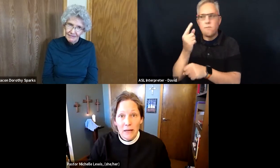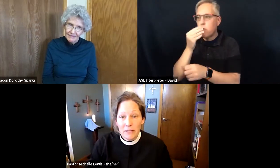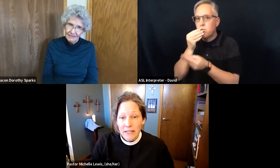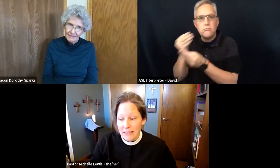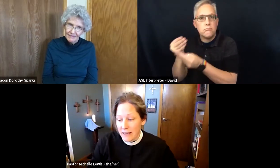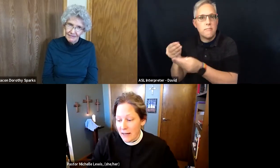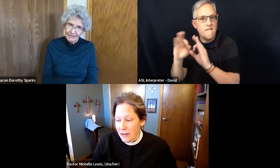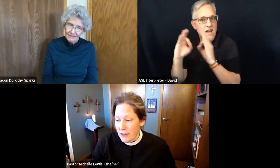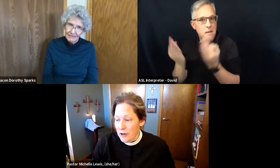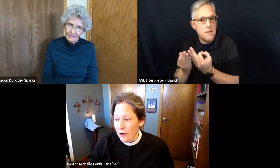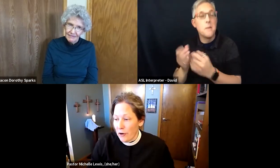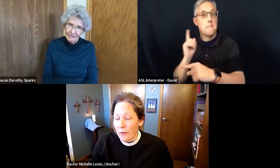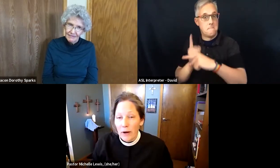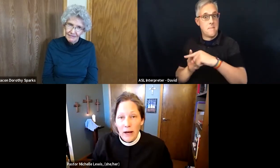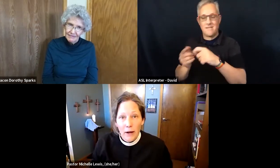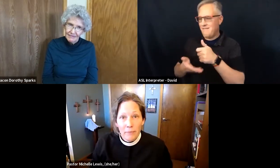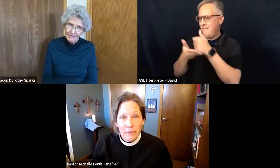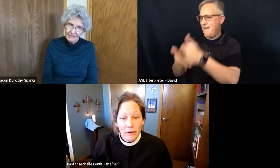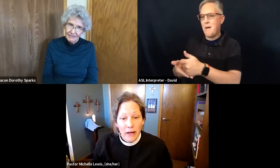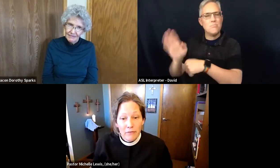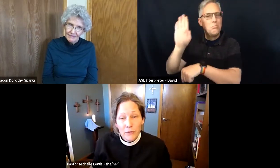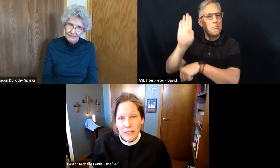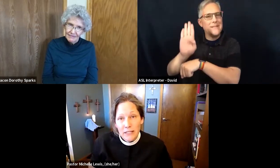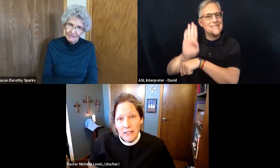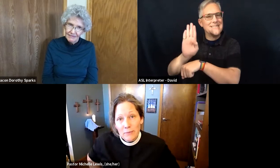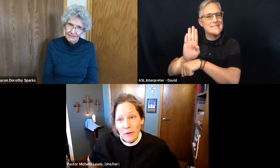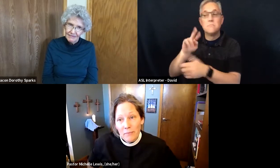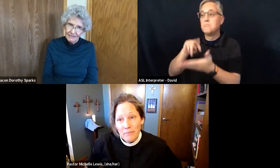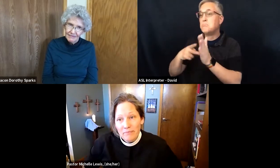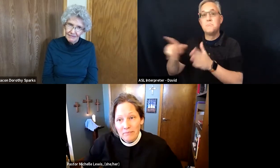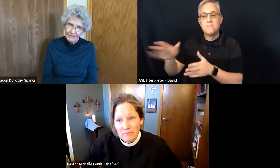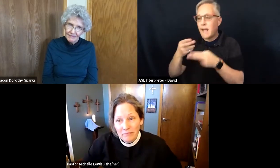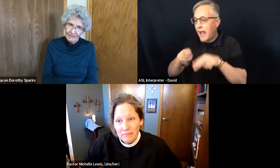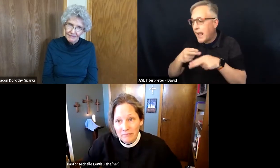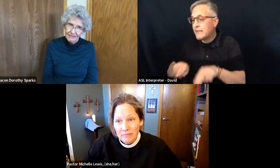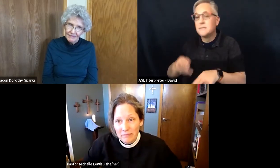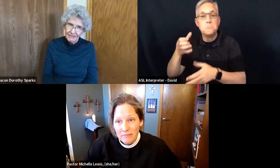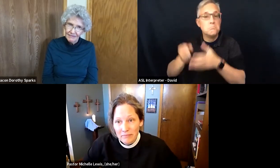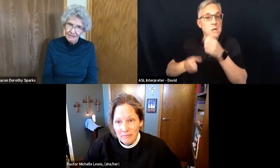the families know they'll have food to eat as well.